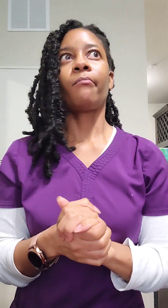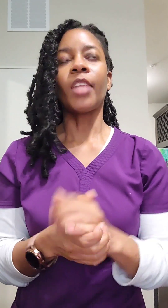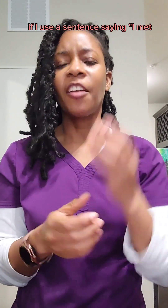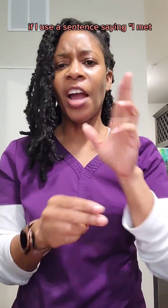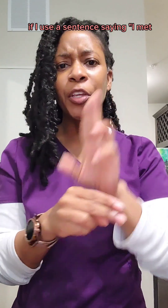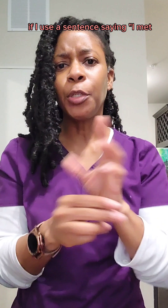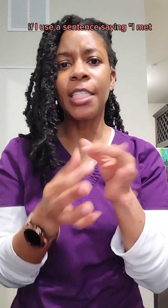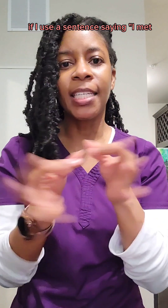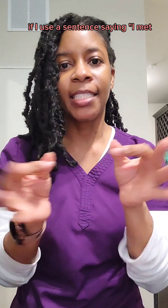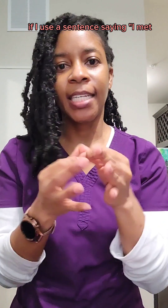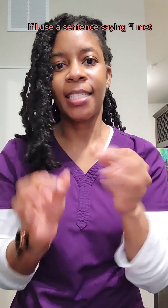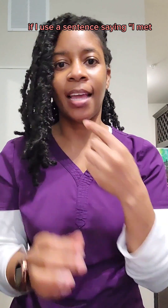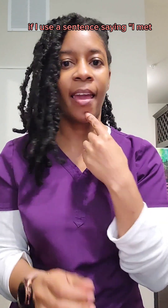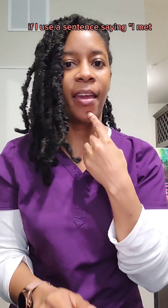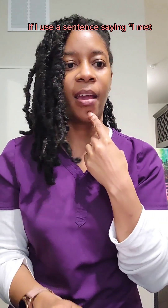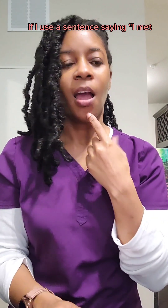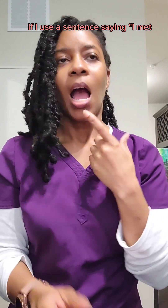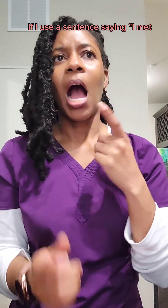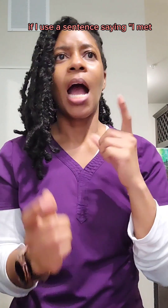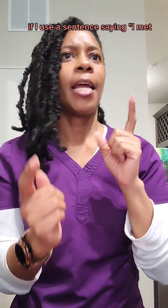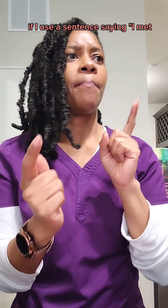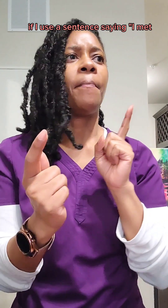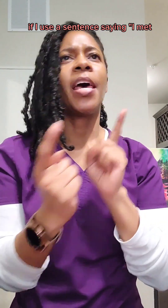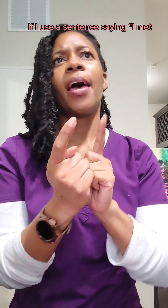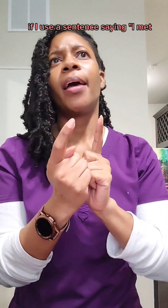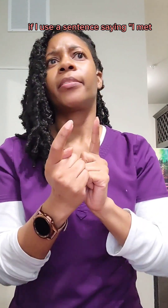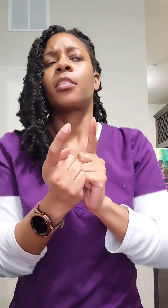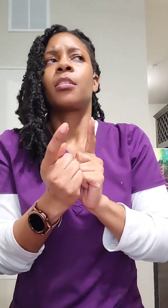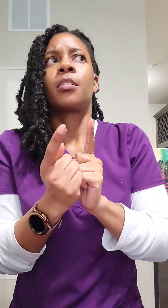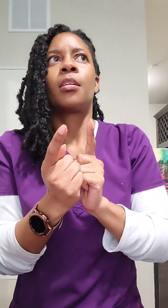If I use a sentence saying I met